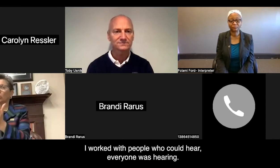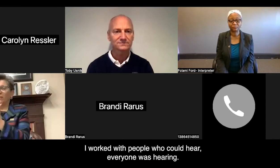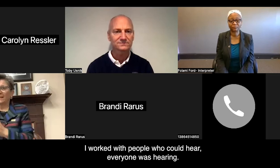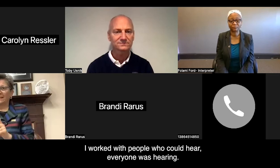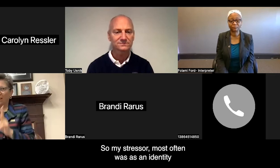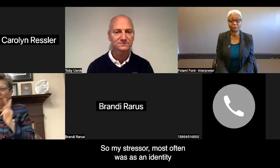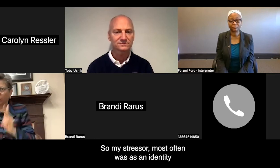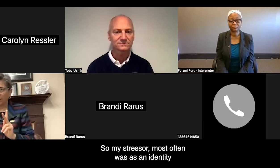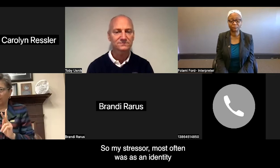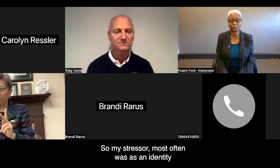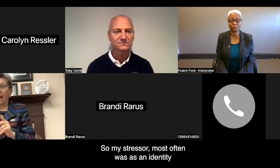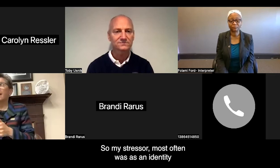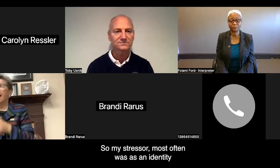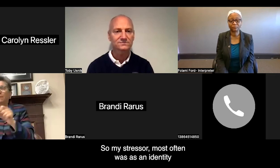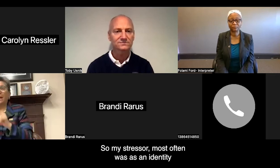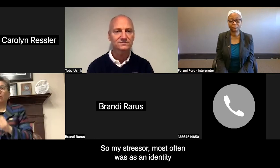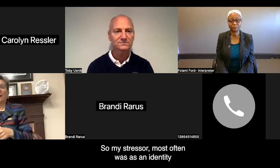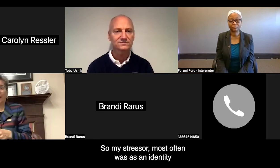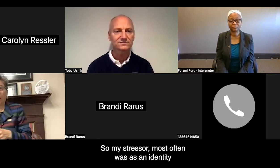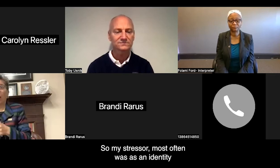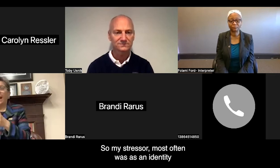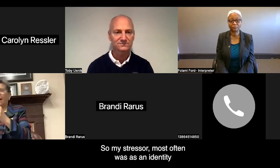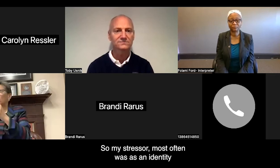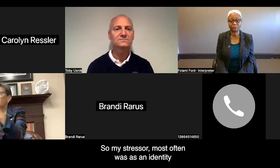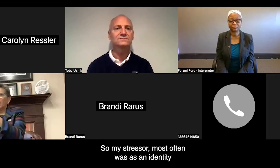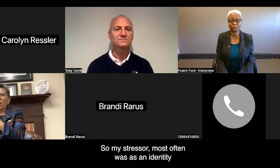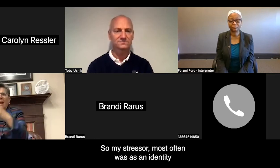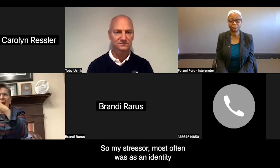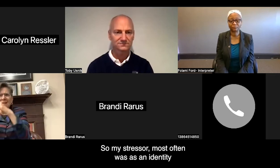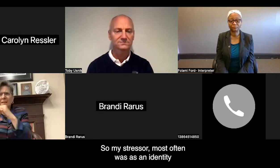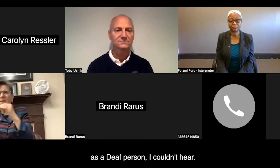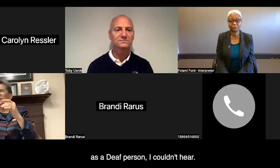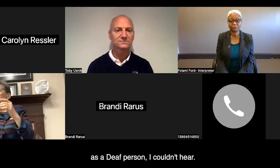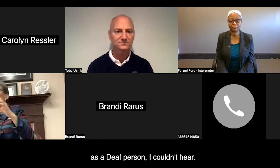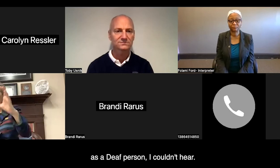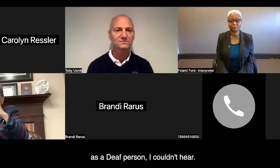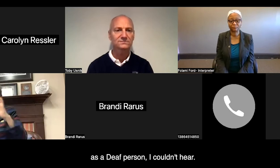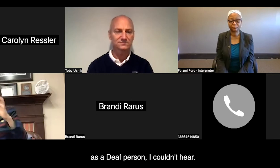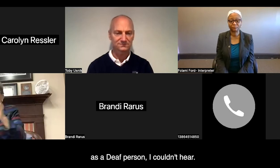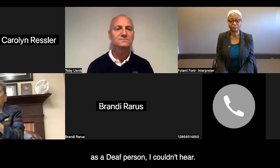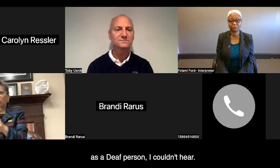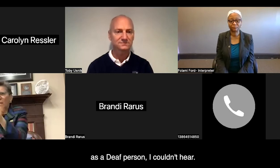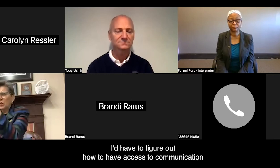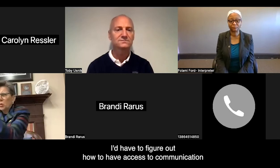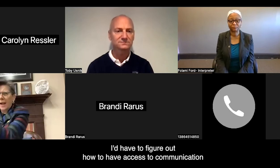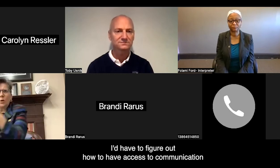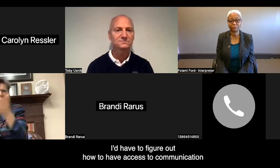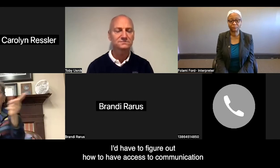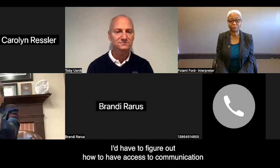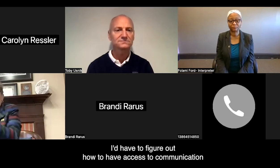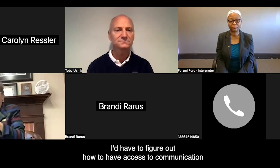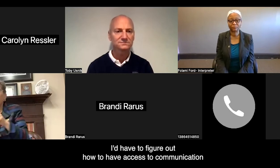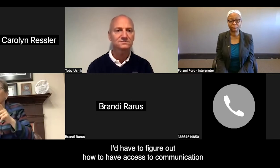my stressor most often was as an identity as a deaf person. I couldn't hear. I'd have to figure out how to have access to get